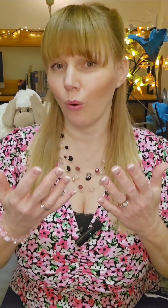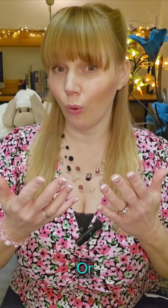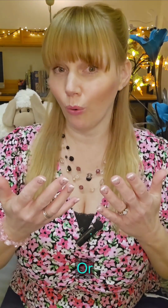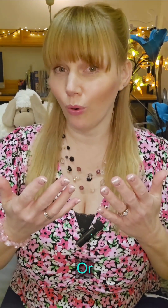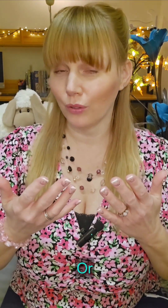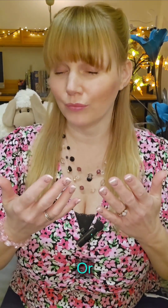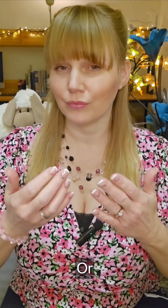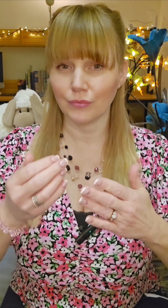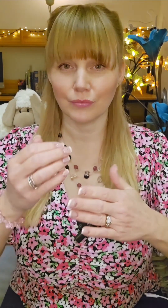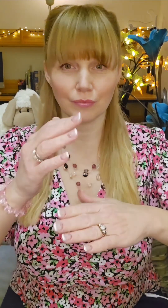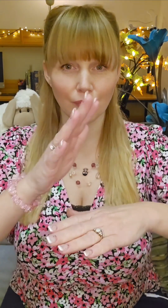or